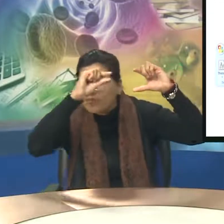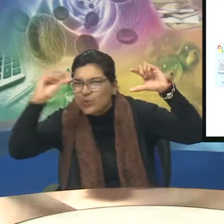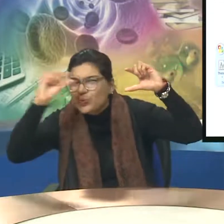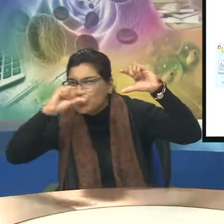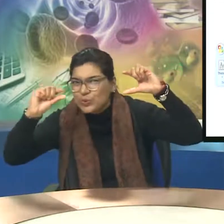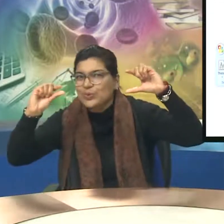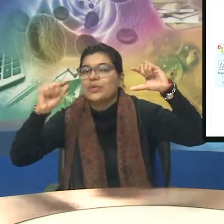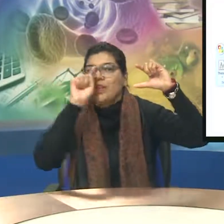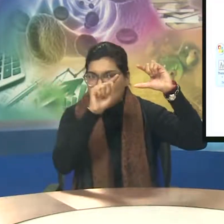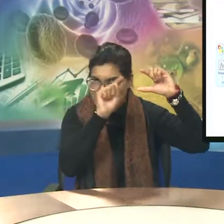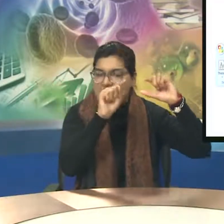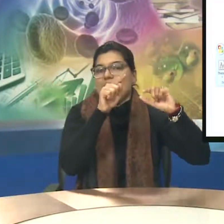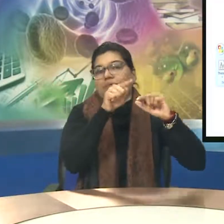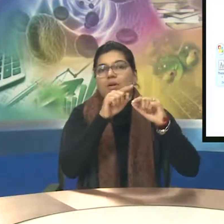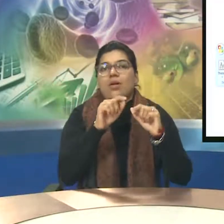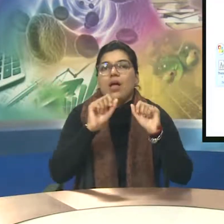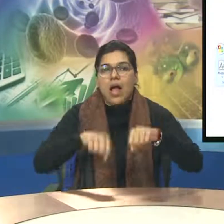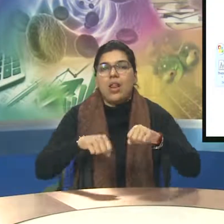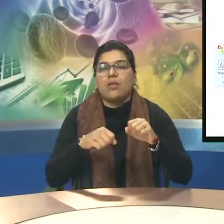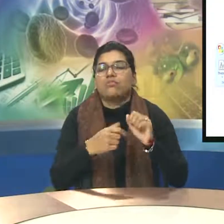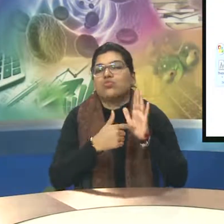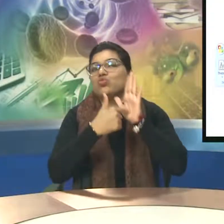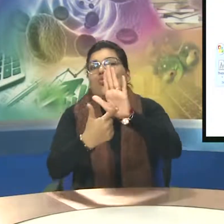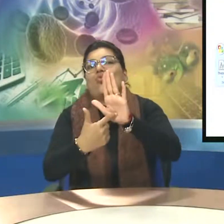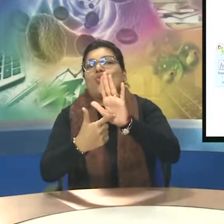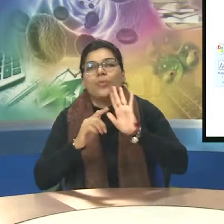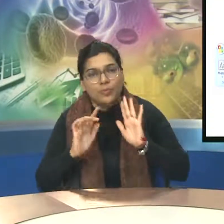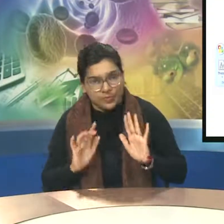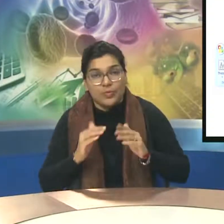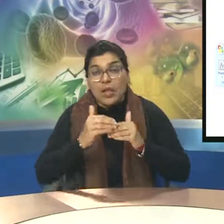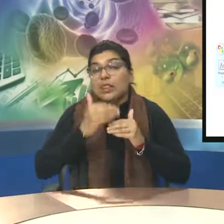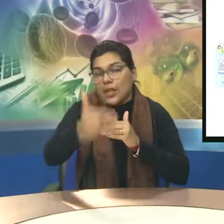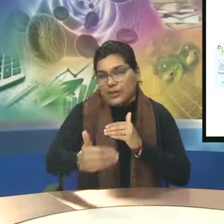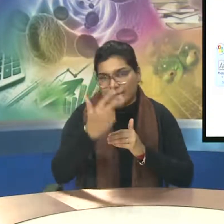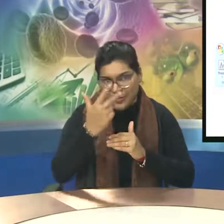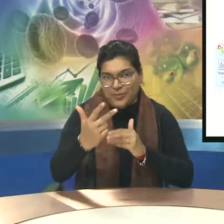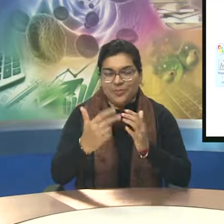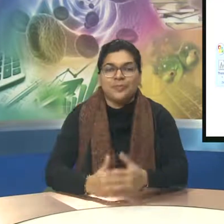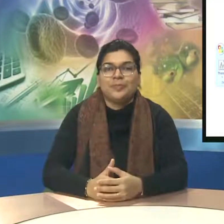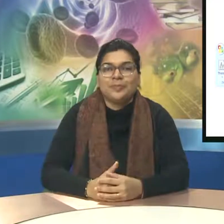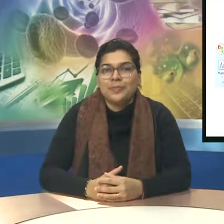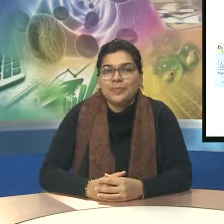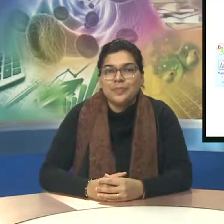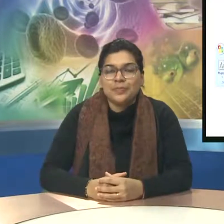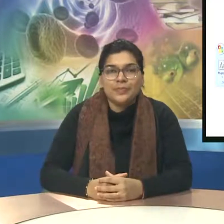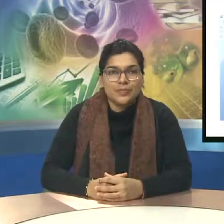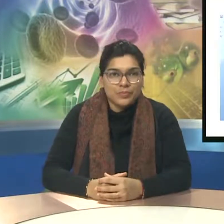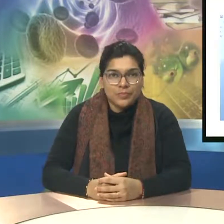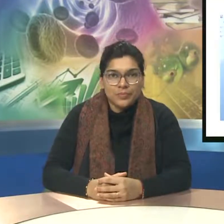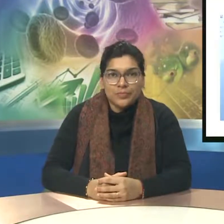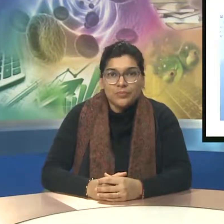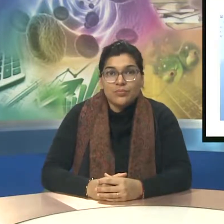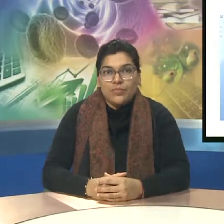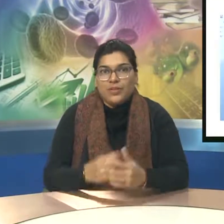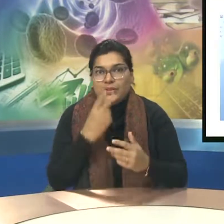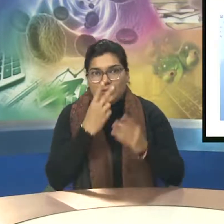click on the tab, that is page layout, and a table will appear in front of you.